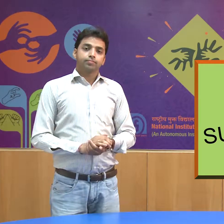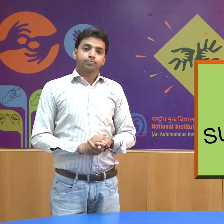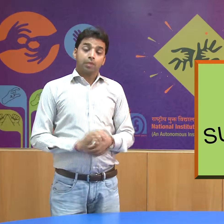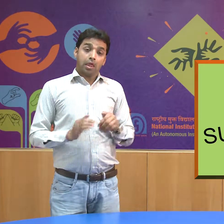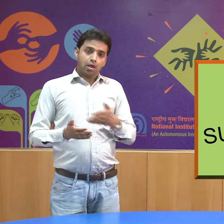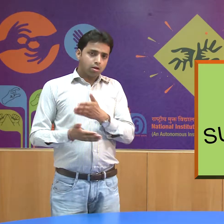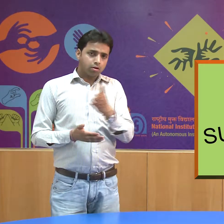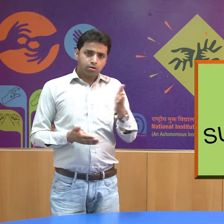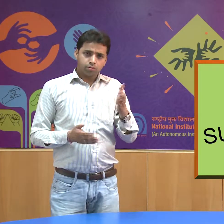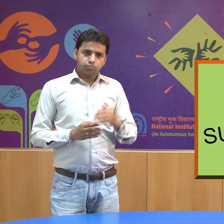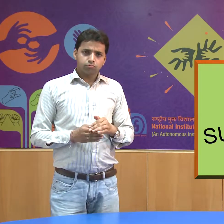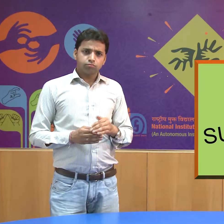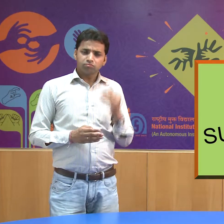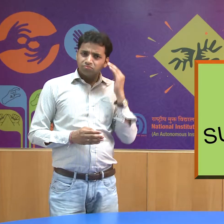Have you heard about this term before?